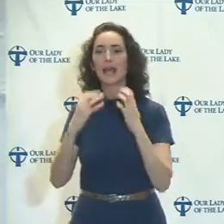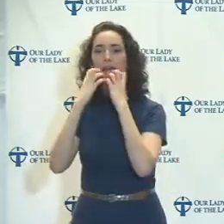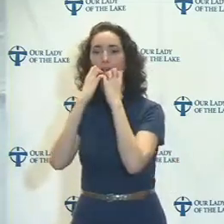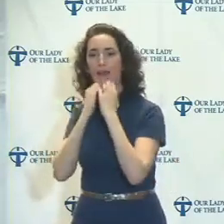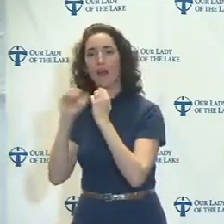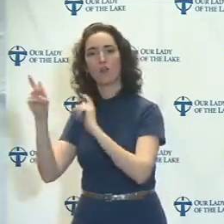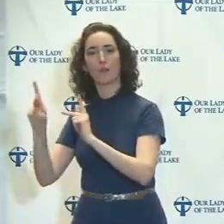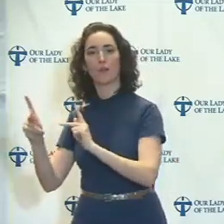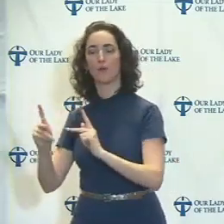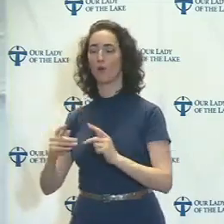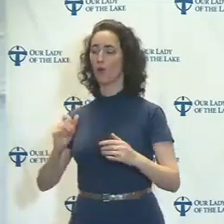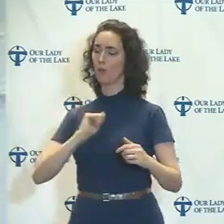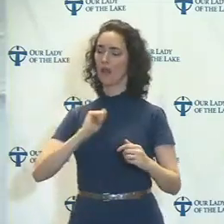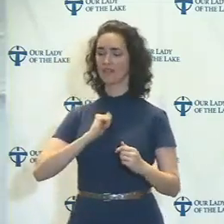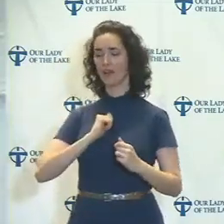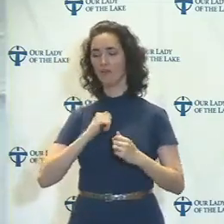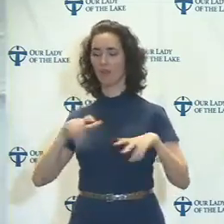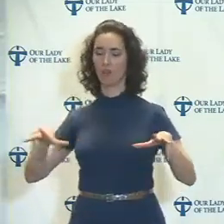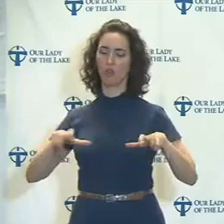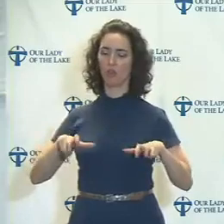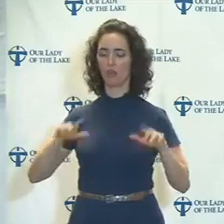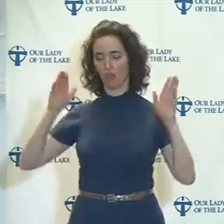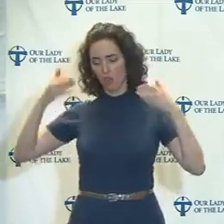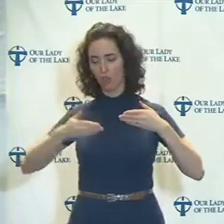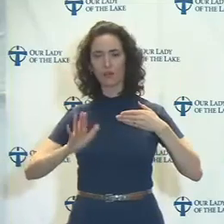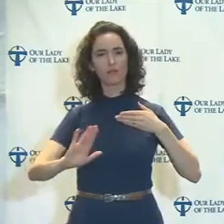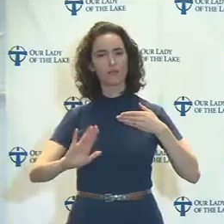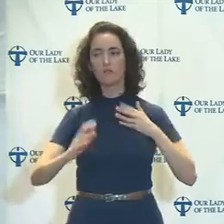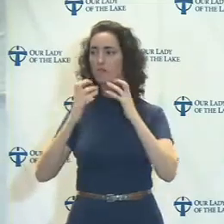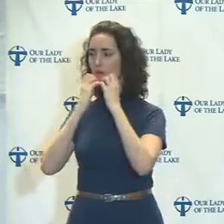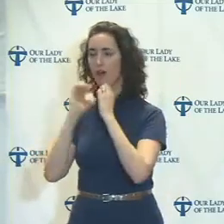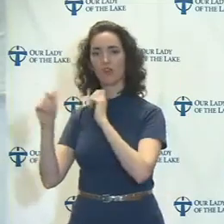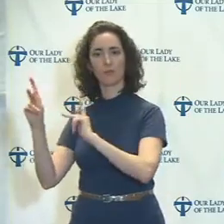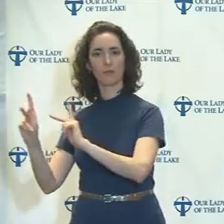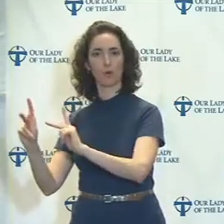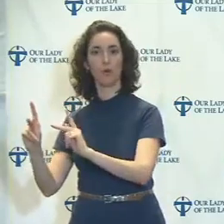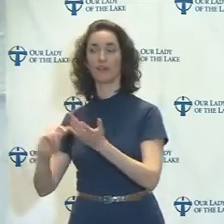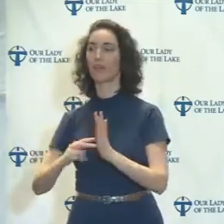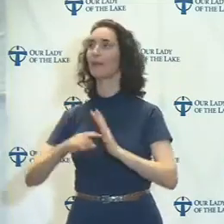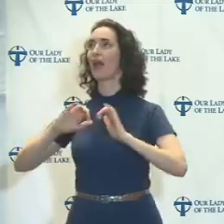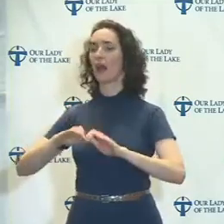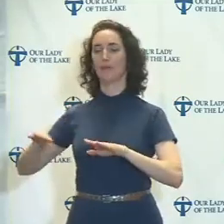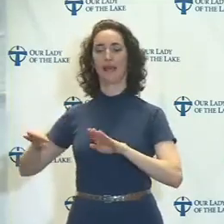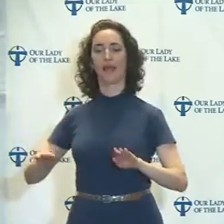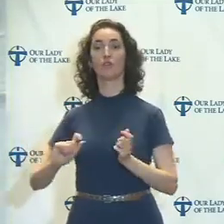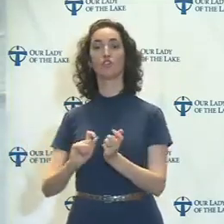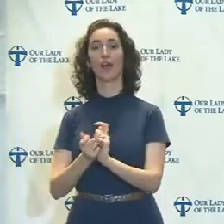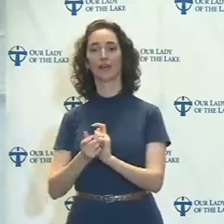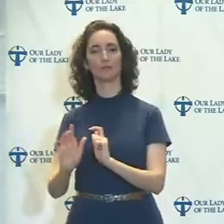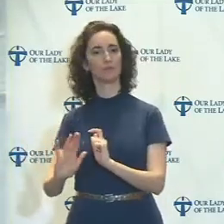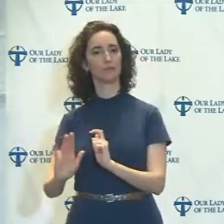much about yourself. So our conduct should not change in the foreseeable future.